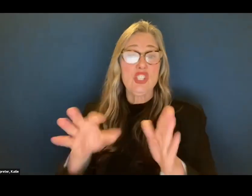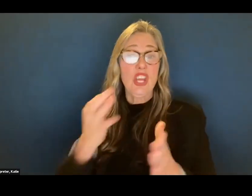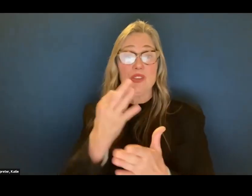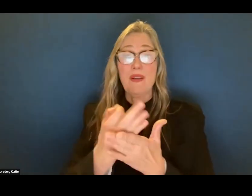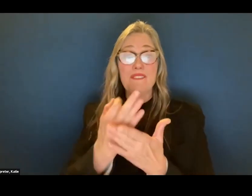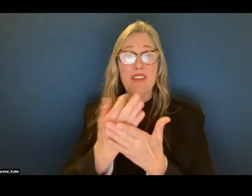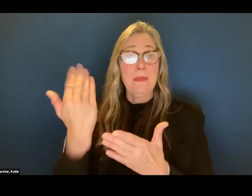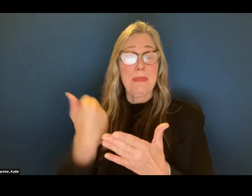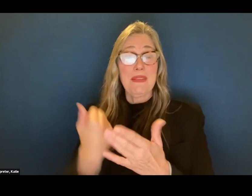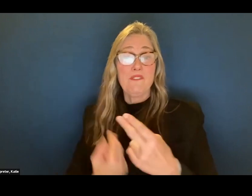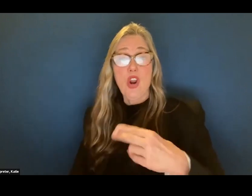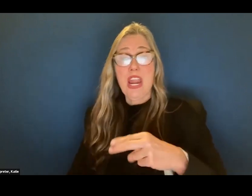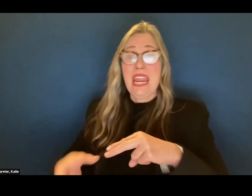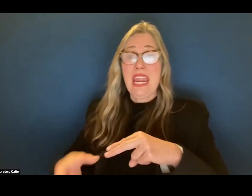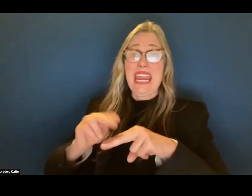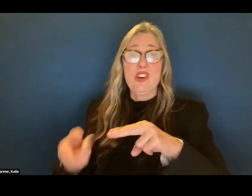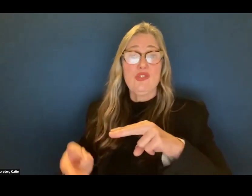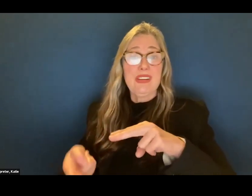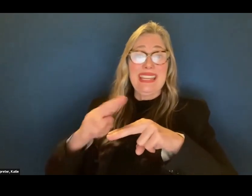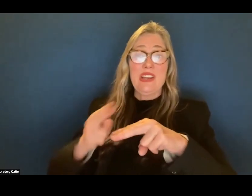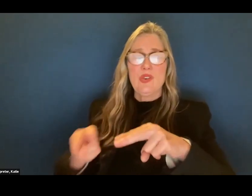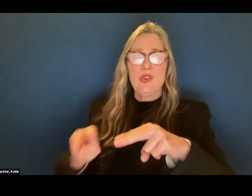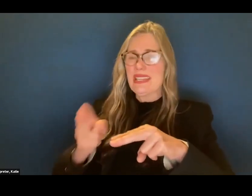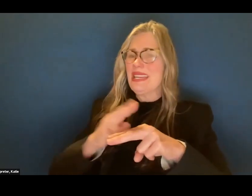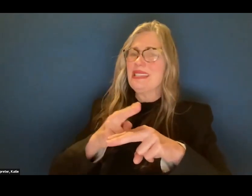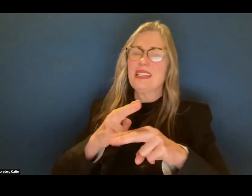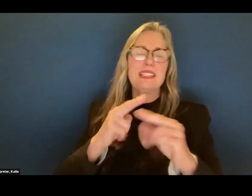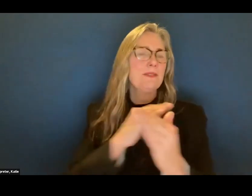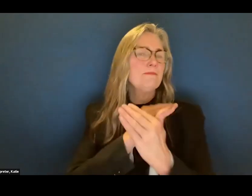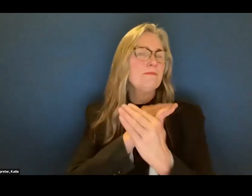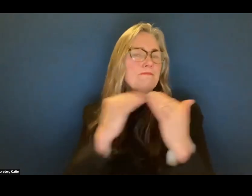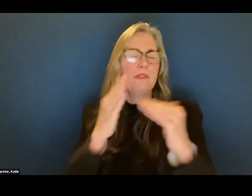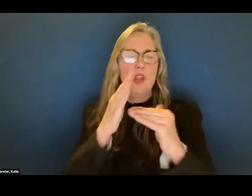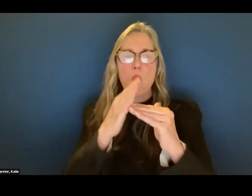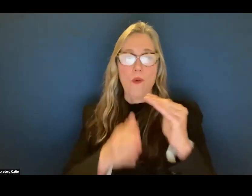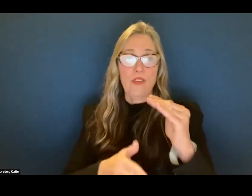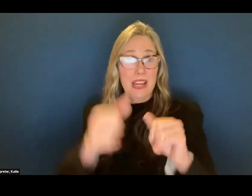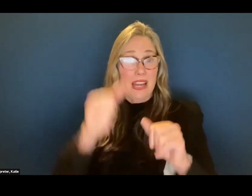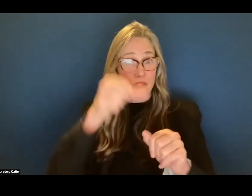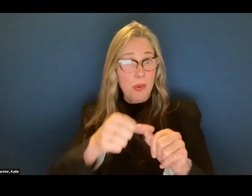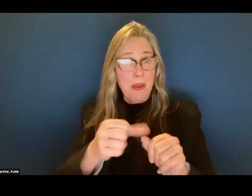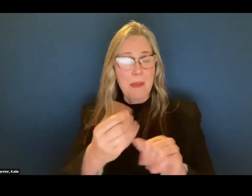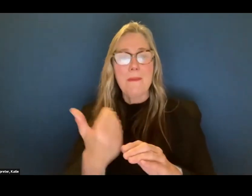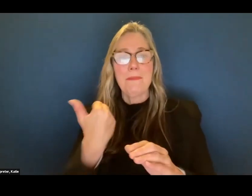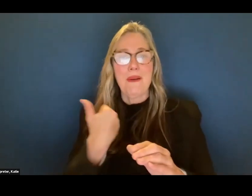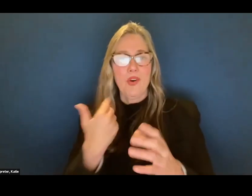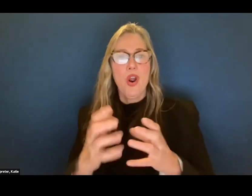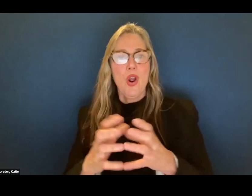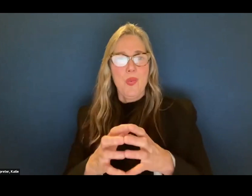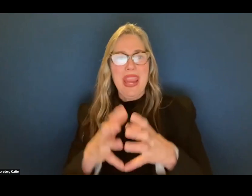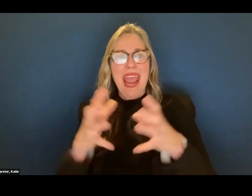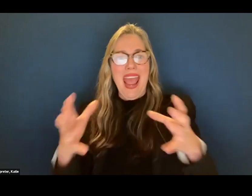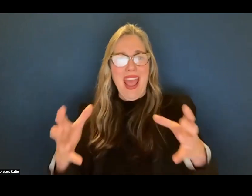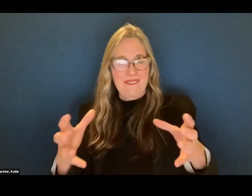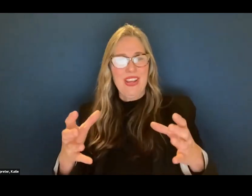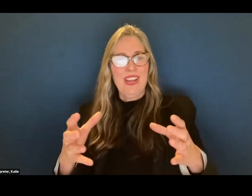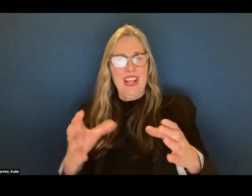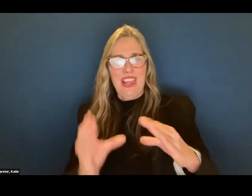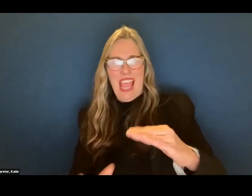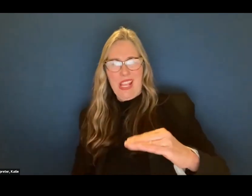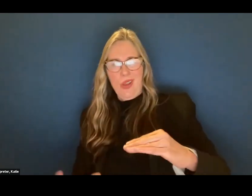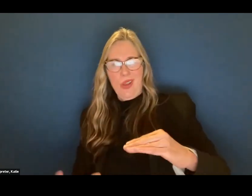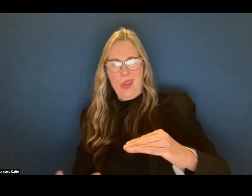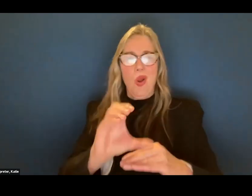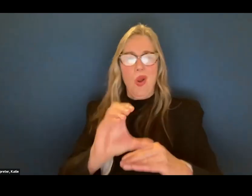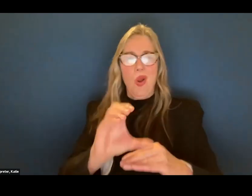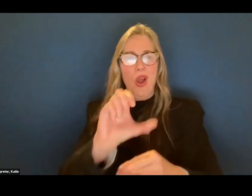remember the last couple years, we've had surpluses every year in our budget. And